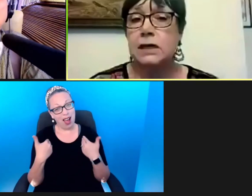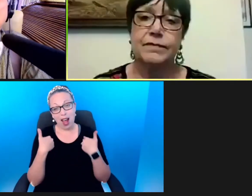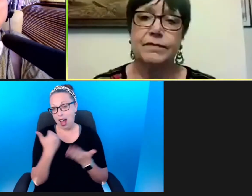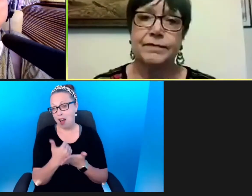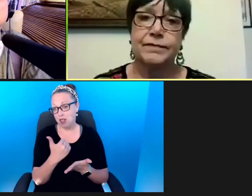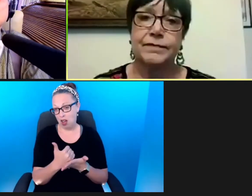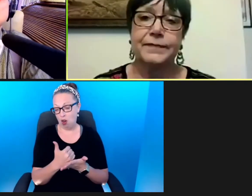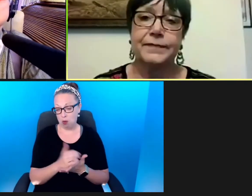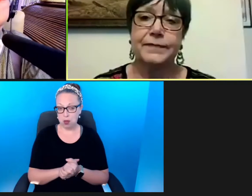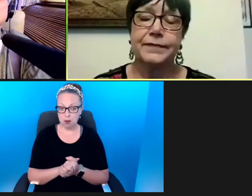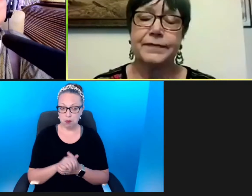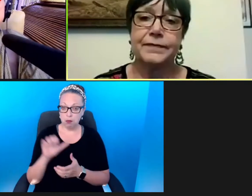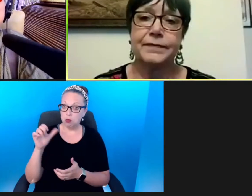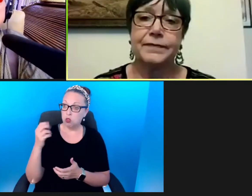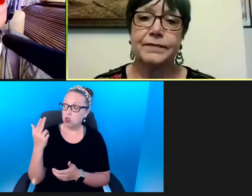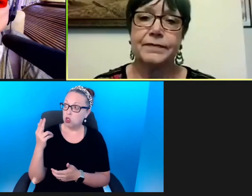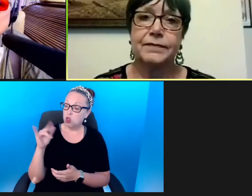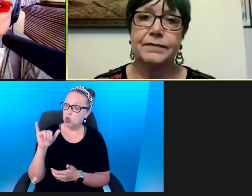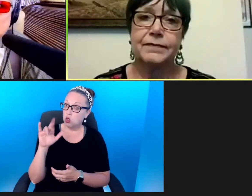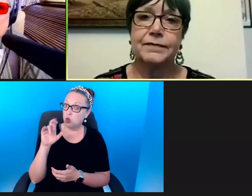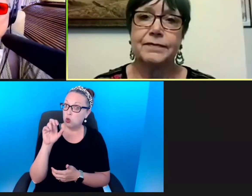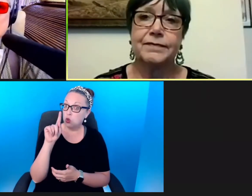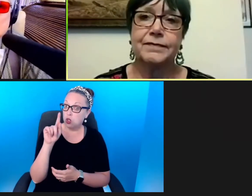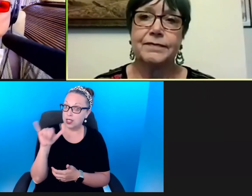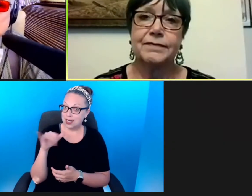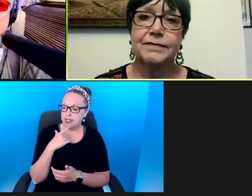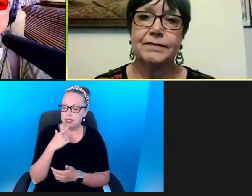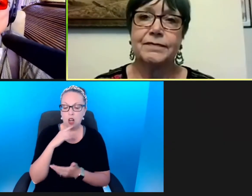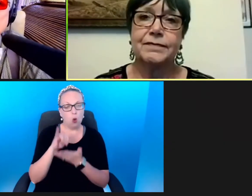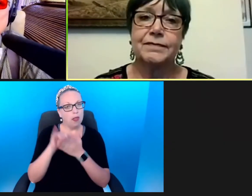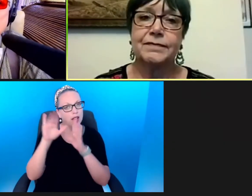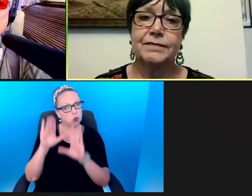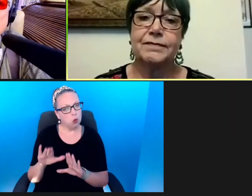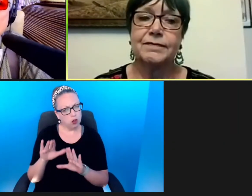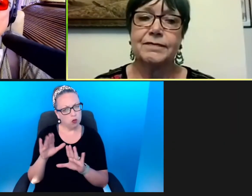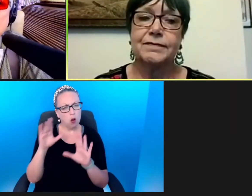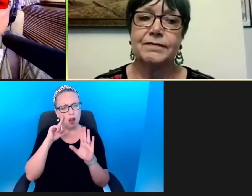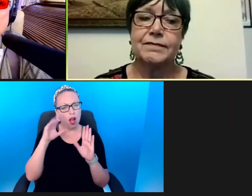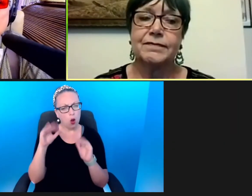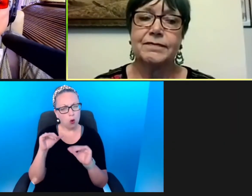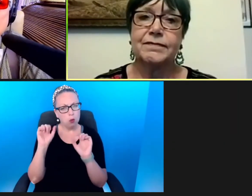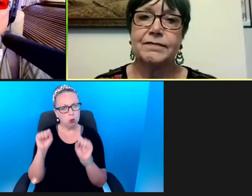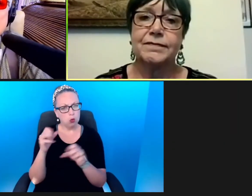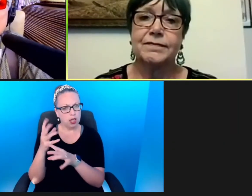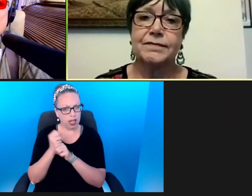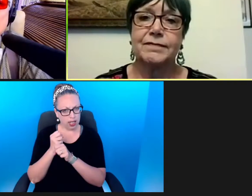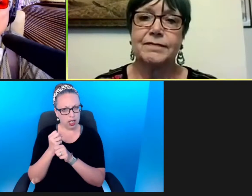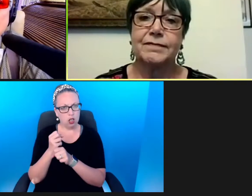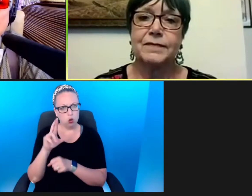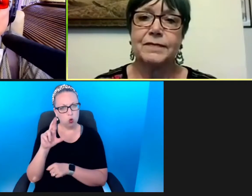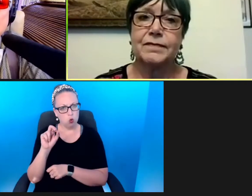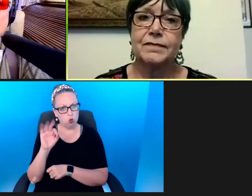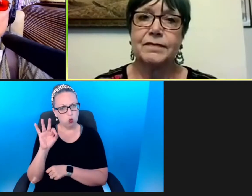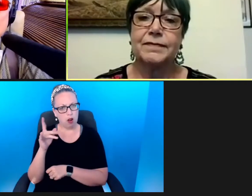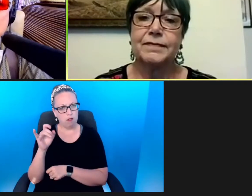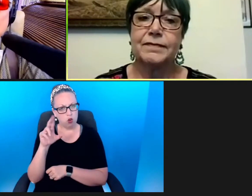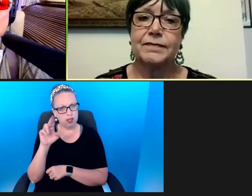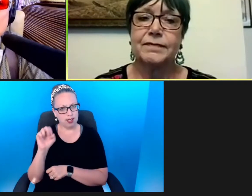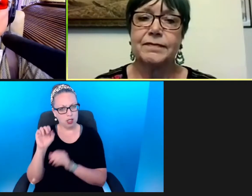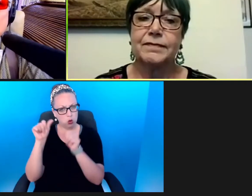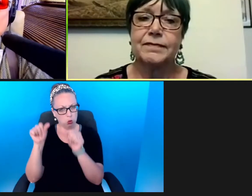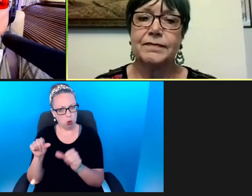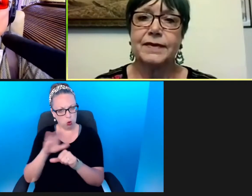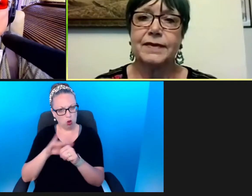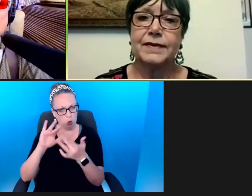is wonderful. I hope we'll be able to get references to put up on the website so people know